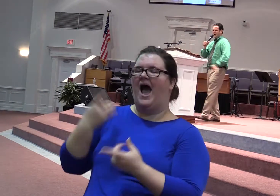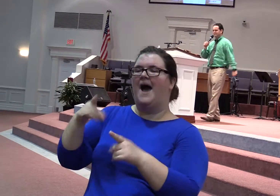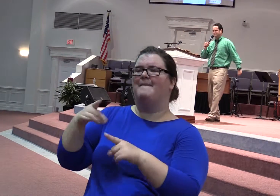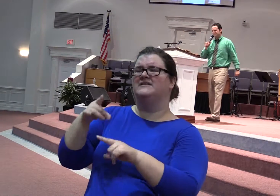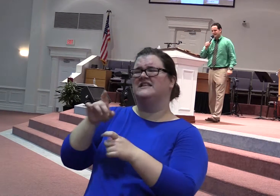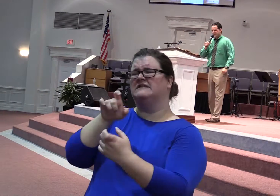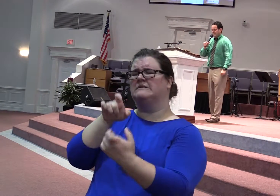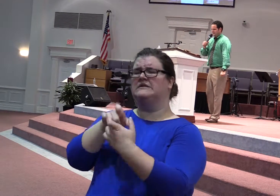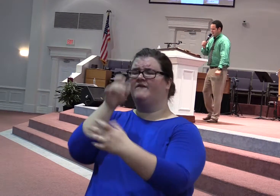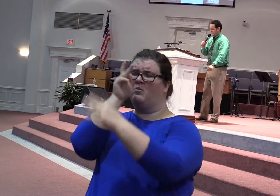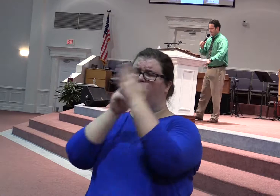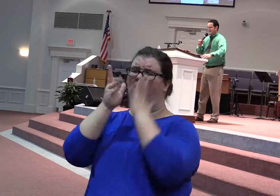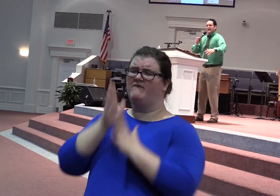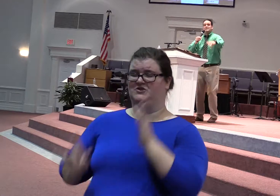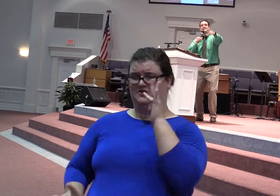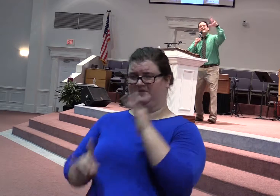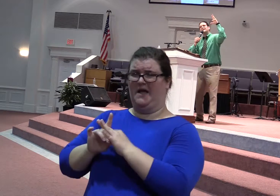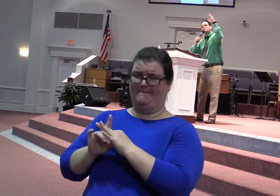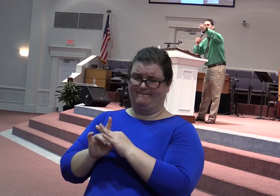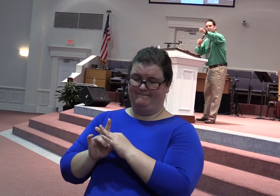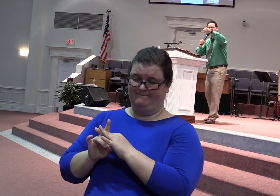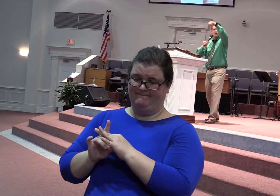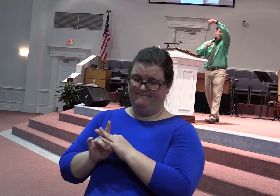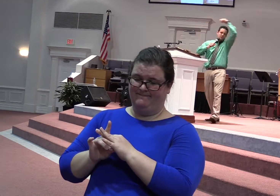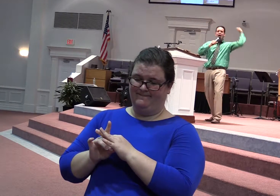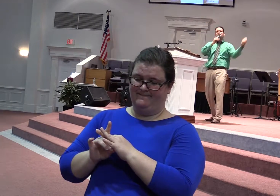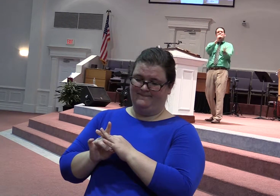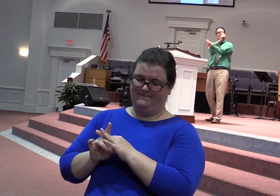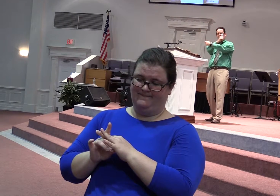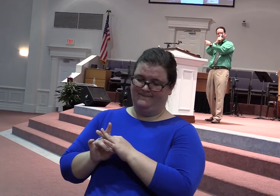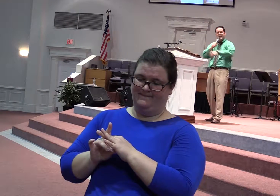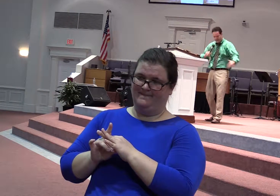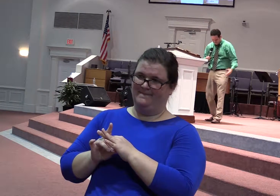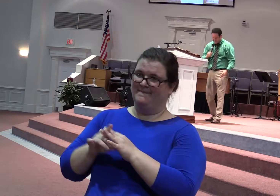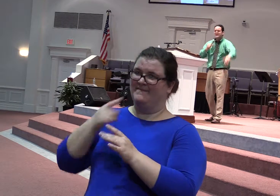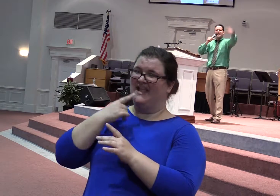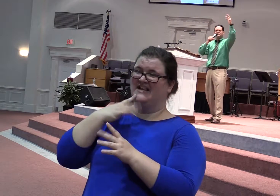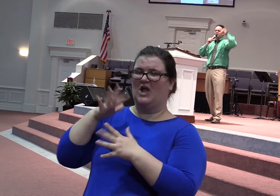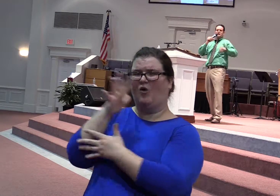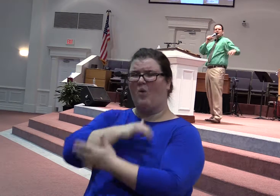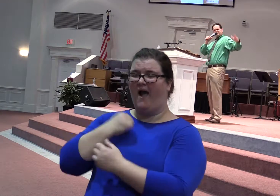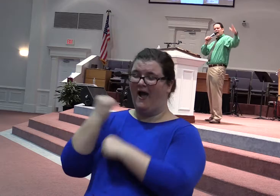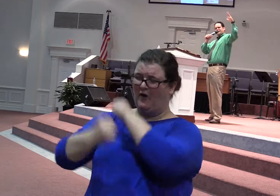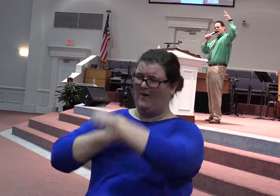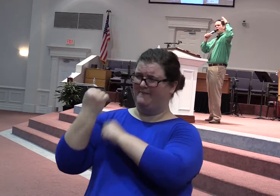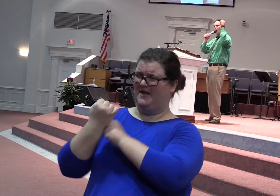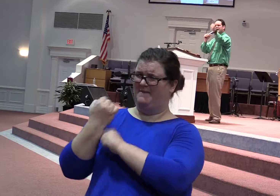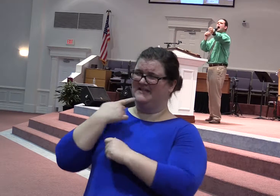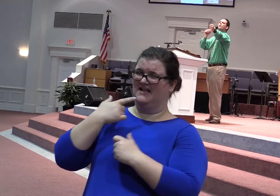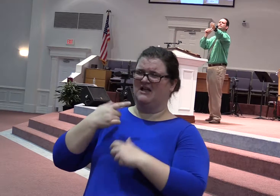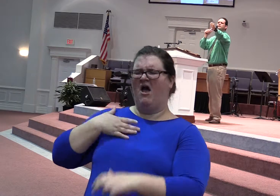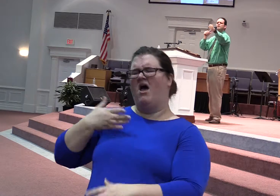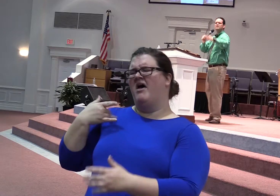comes around and says, and gets Paul's girdle and wraps him up in his hand and feet, and he says, thus says the